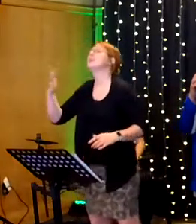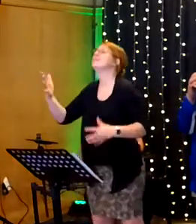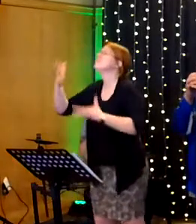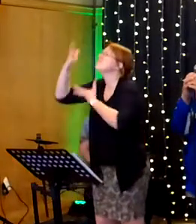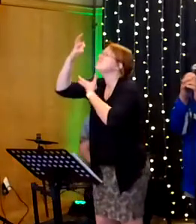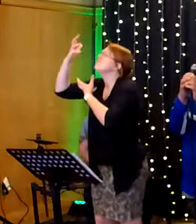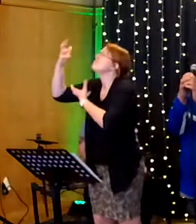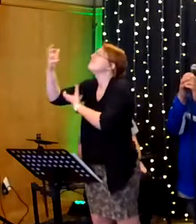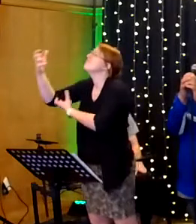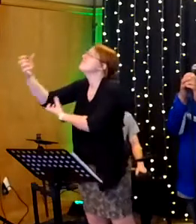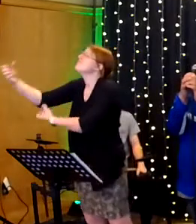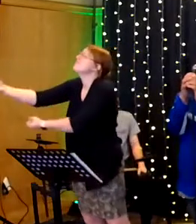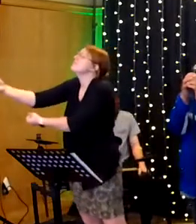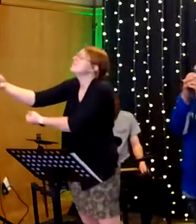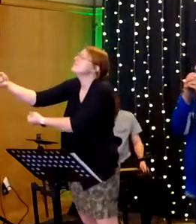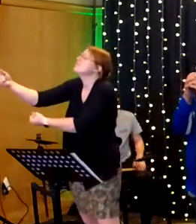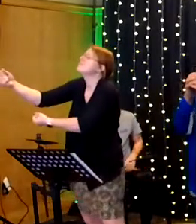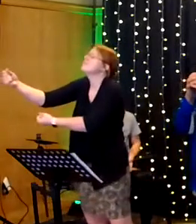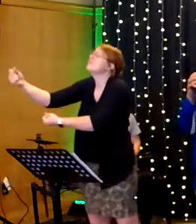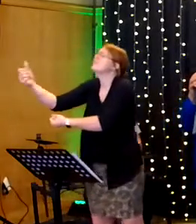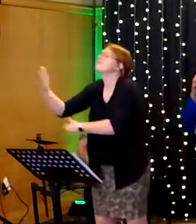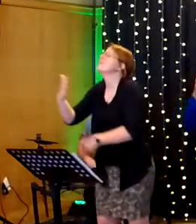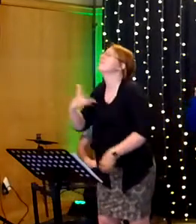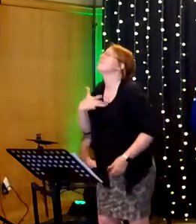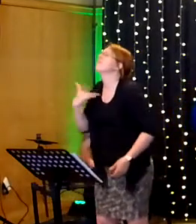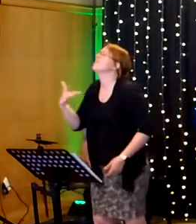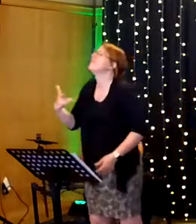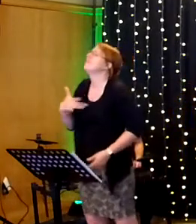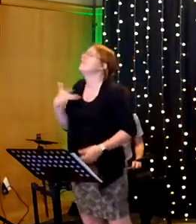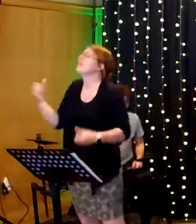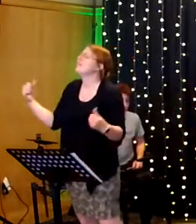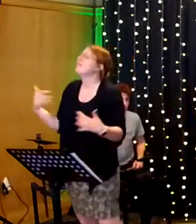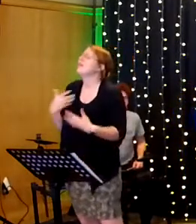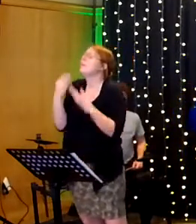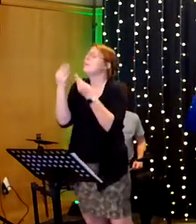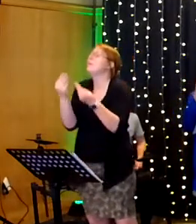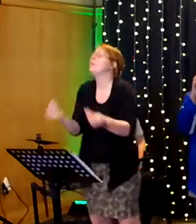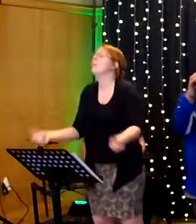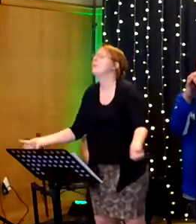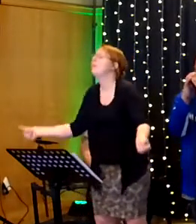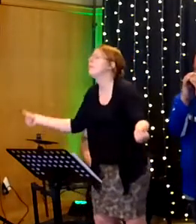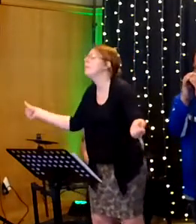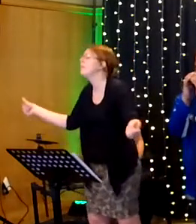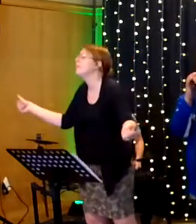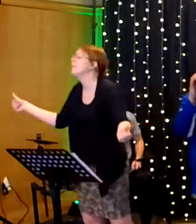oceans deep, my faith will